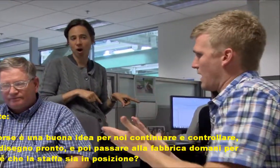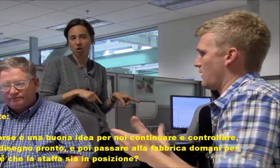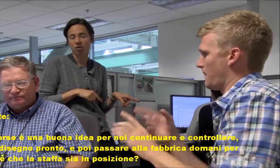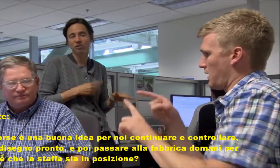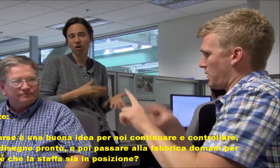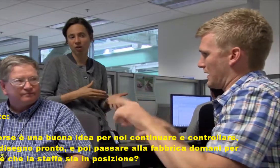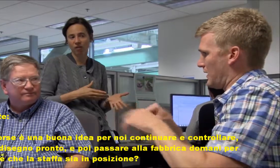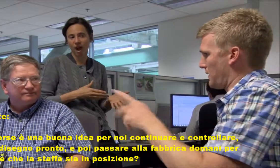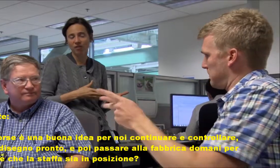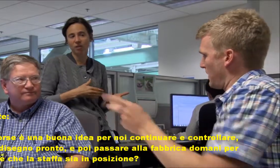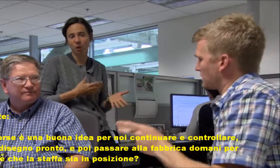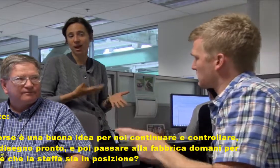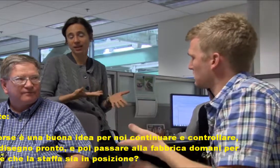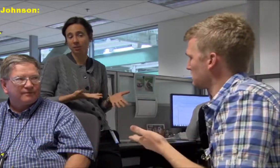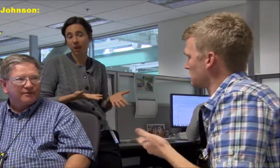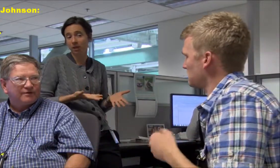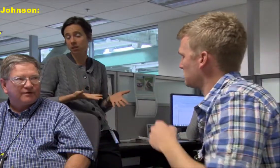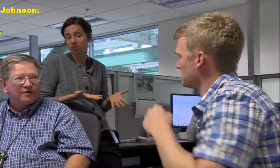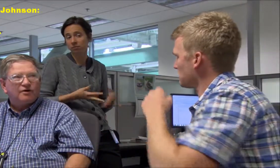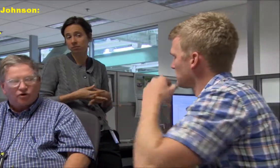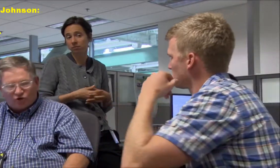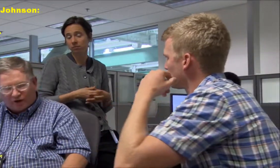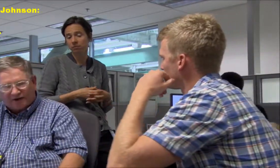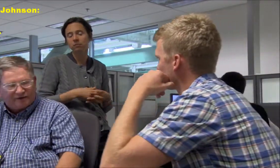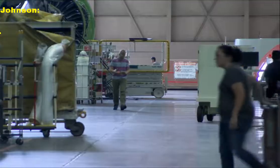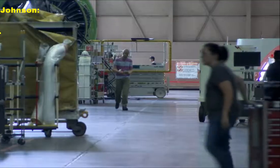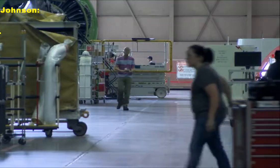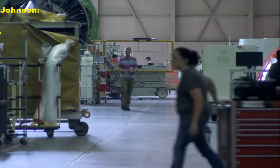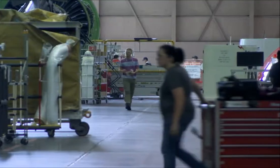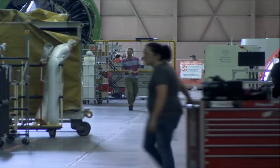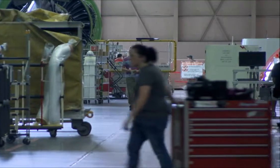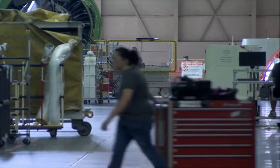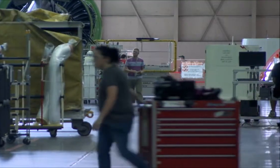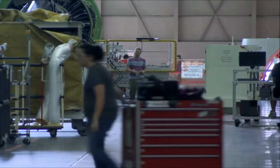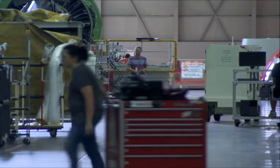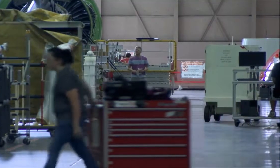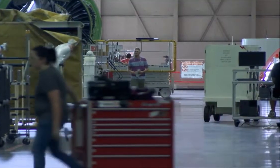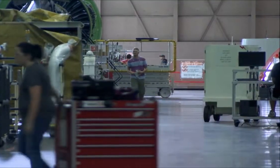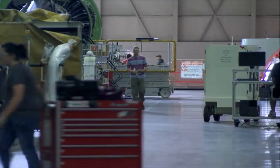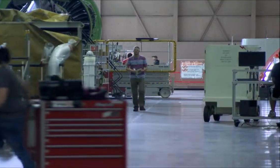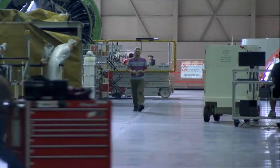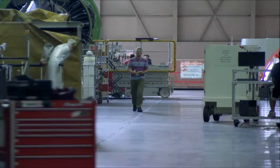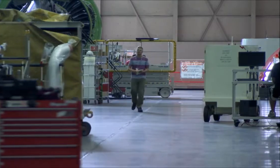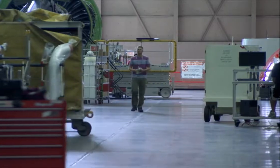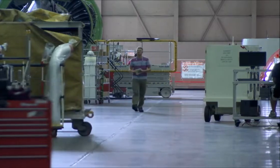factory tomorrow to verify that the bracket is in place? Correct.